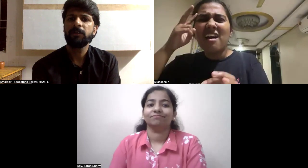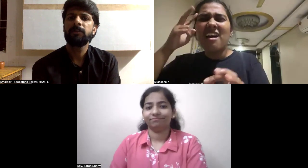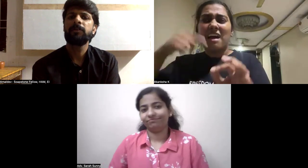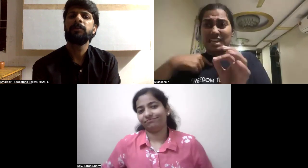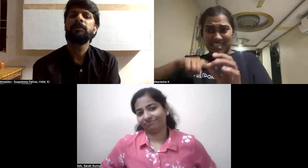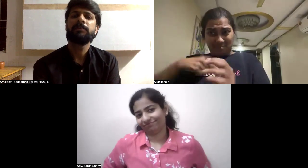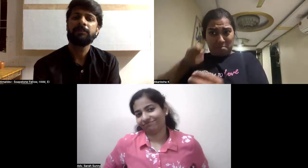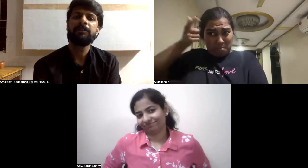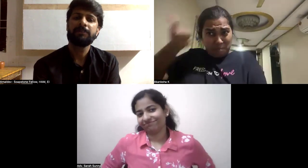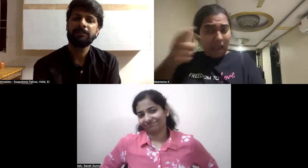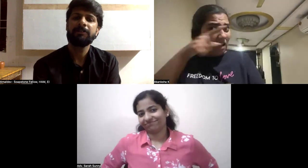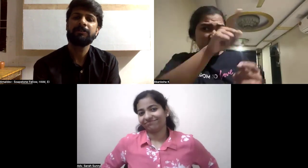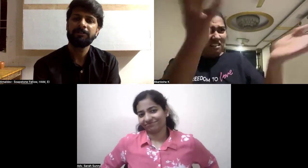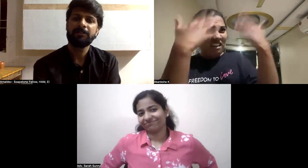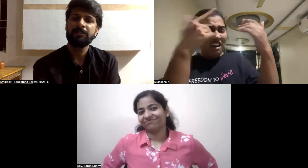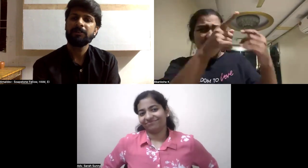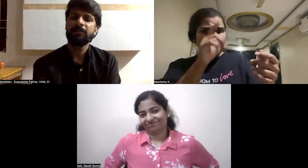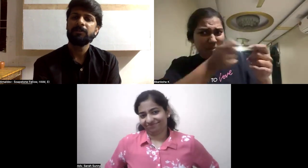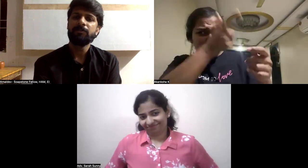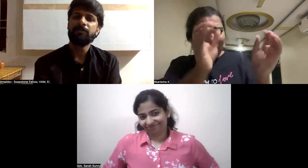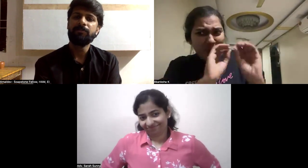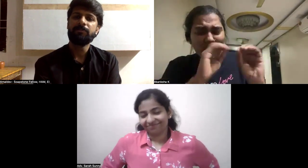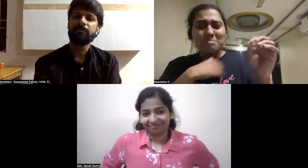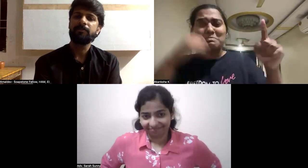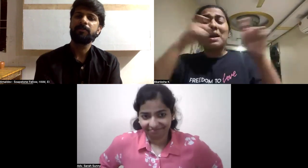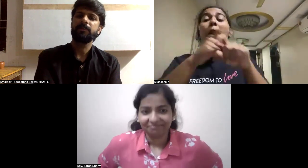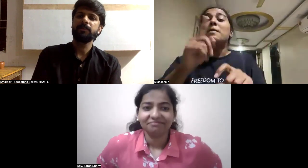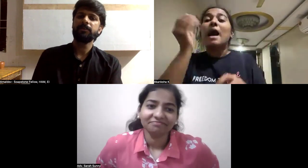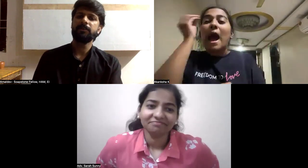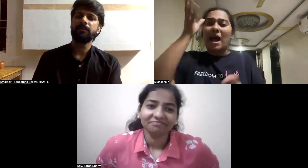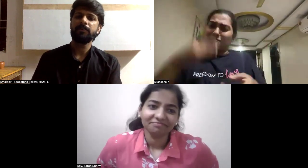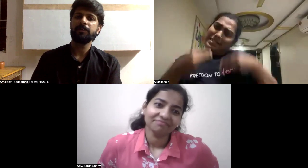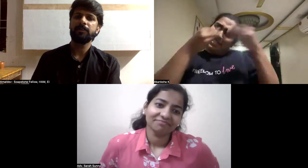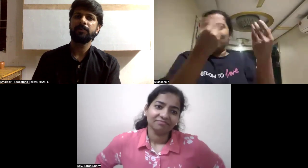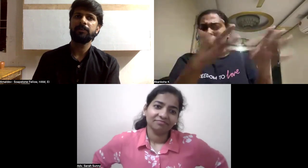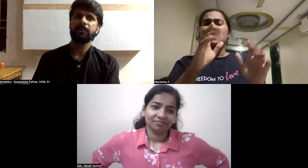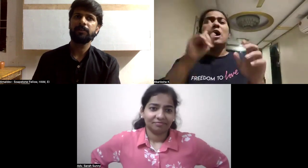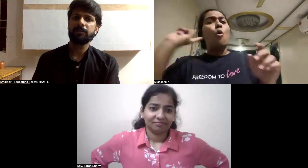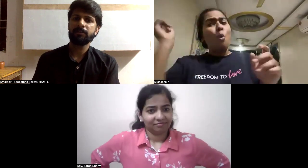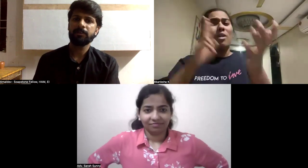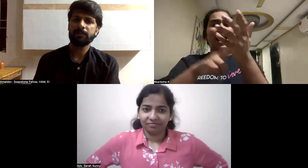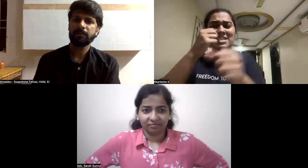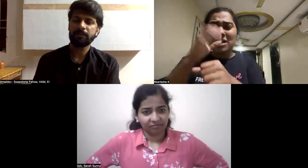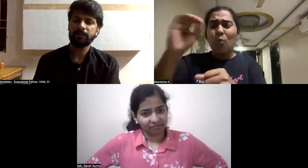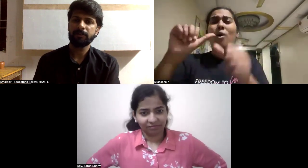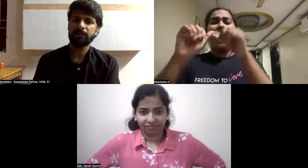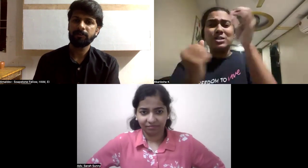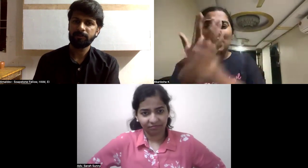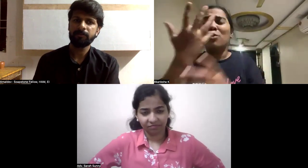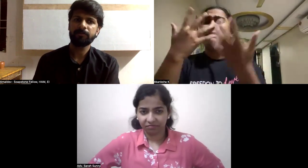are usually told that we are to bring our own interpreter and pay from our own pockets. So the employment exchange